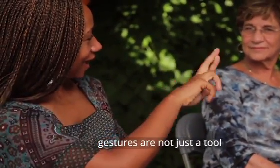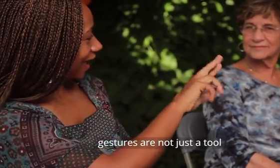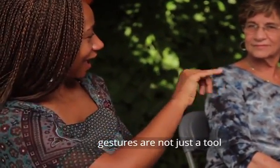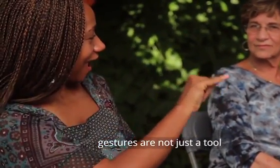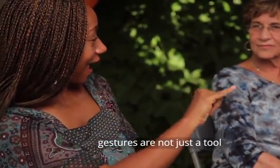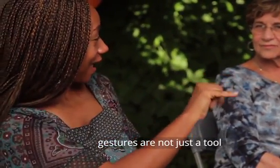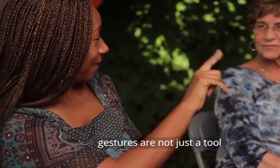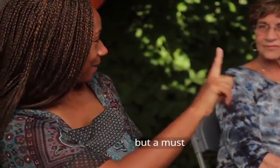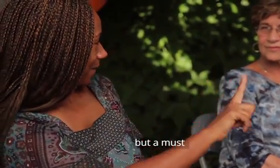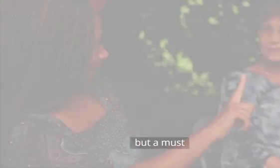not just a tool, but a must.